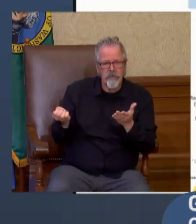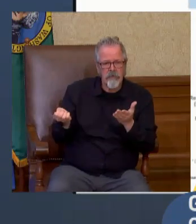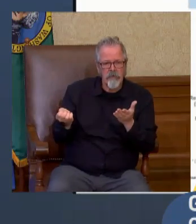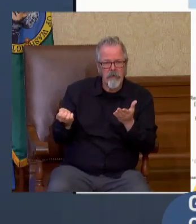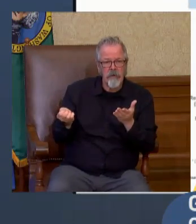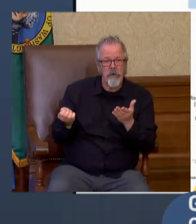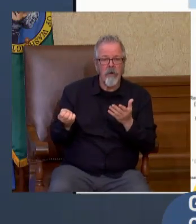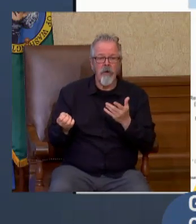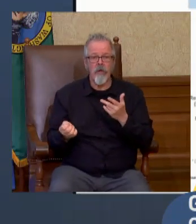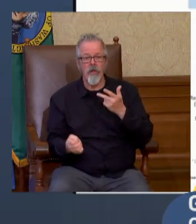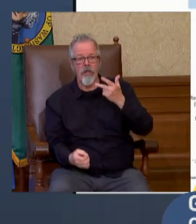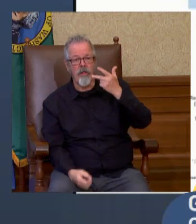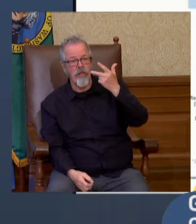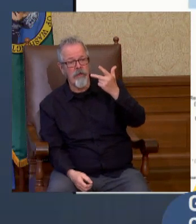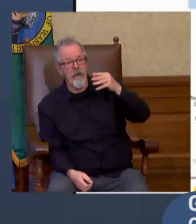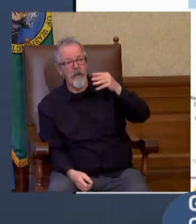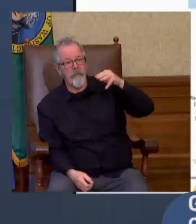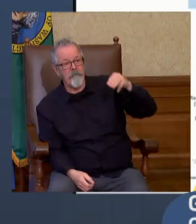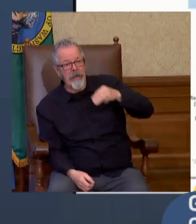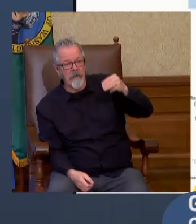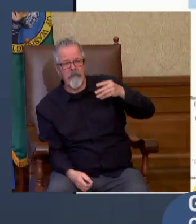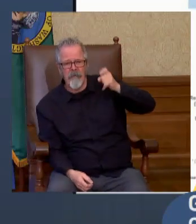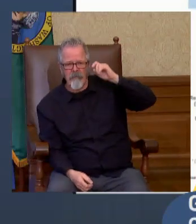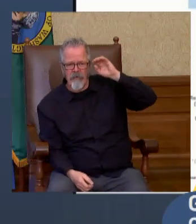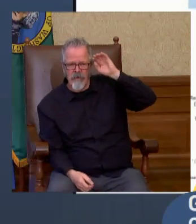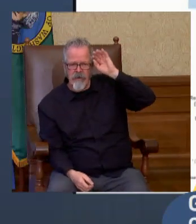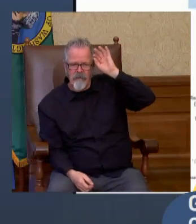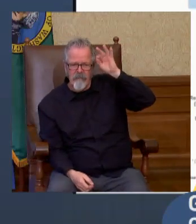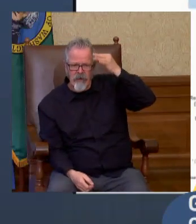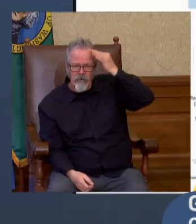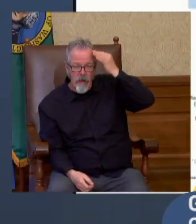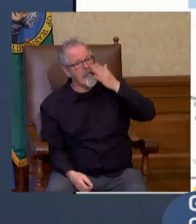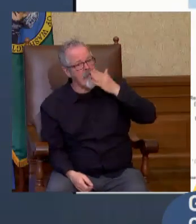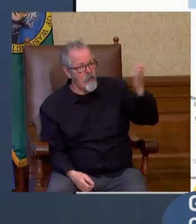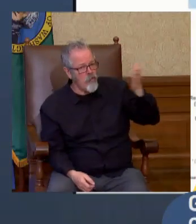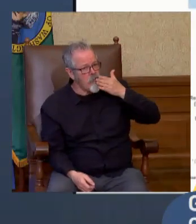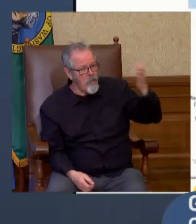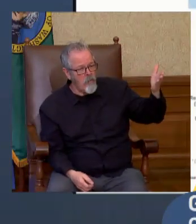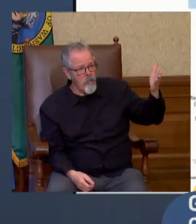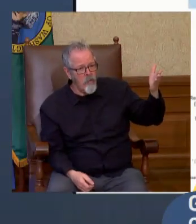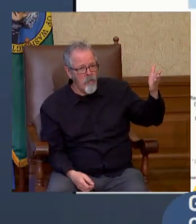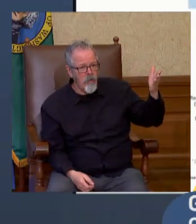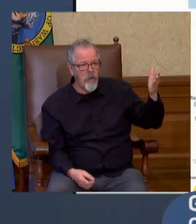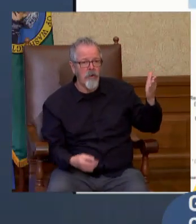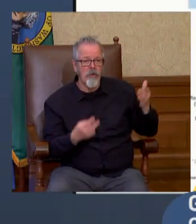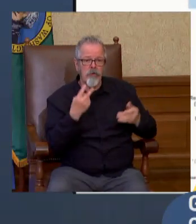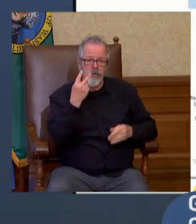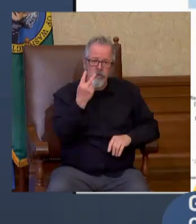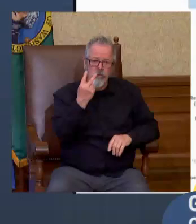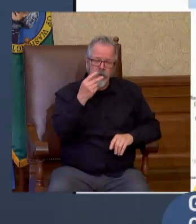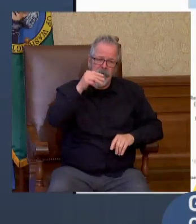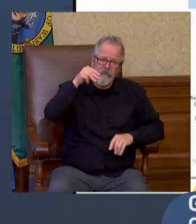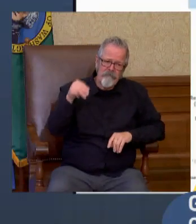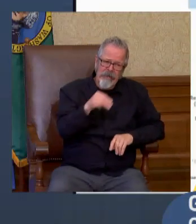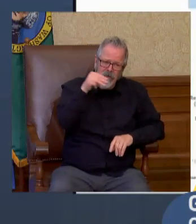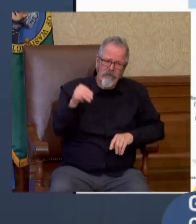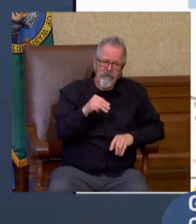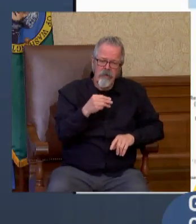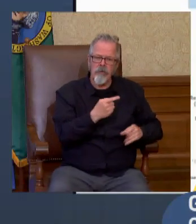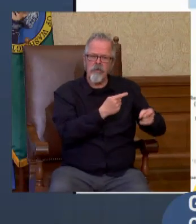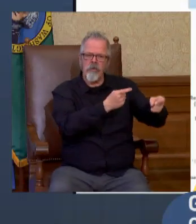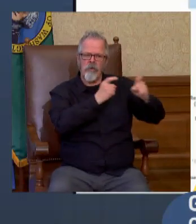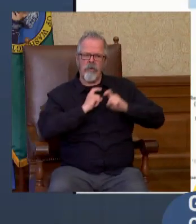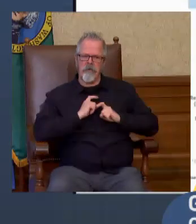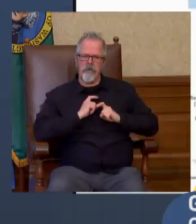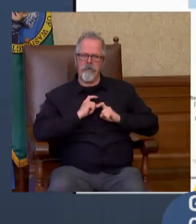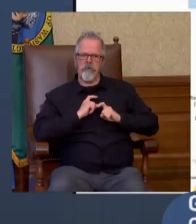government, which we appreciate. And we've got about 2 million in donations, which we appreciate. Many businesses have been very appreciative. They've